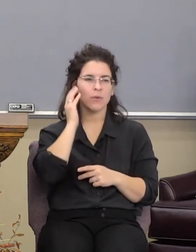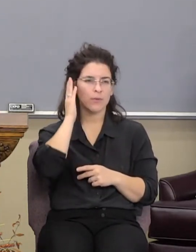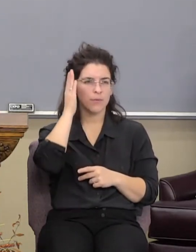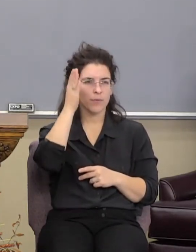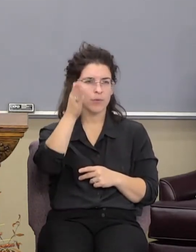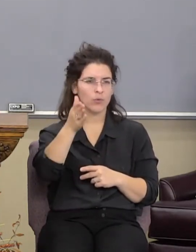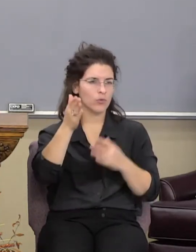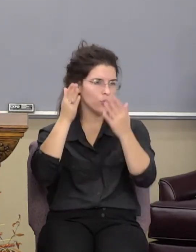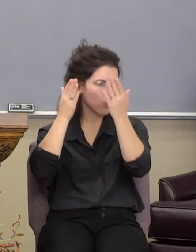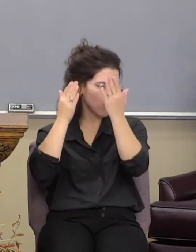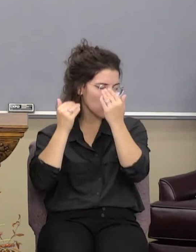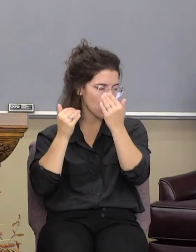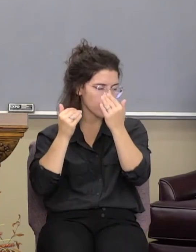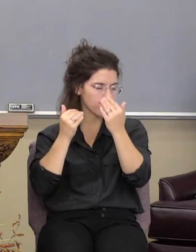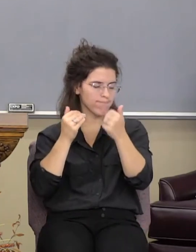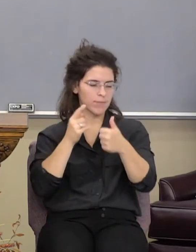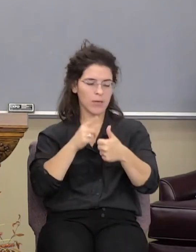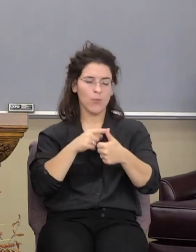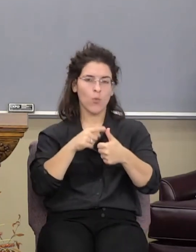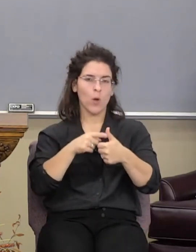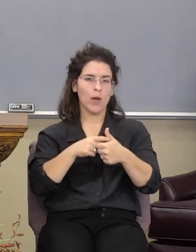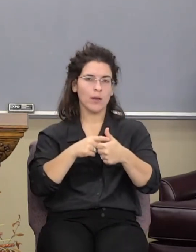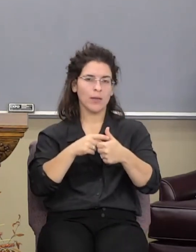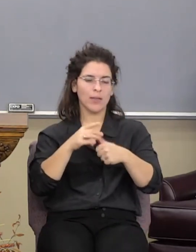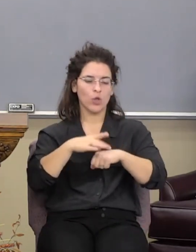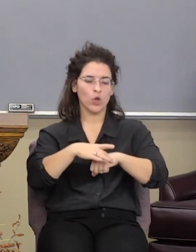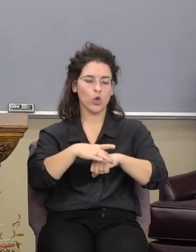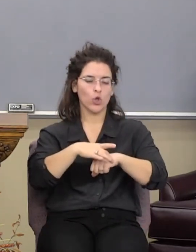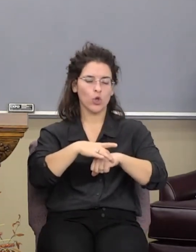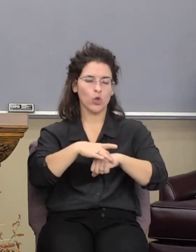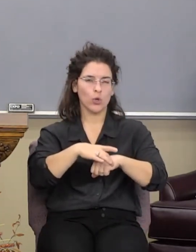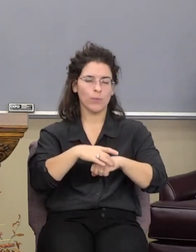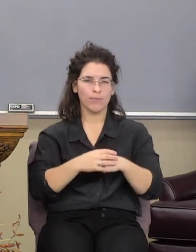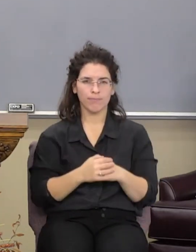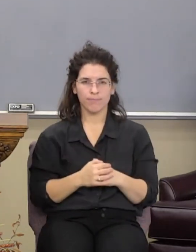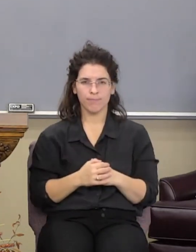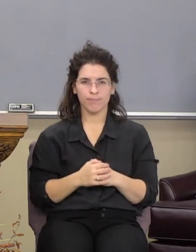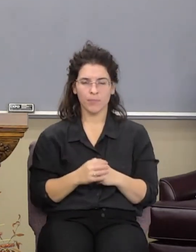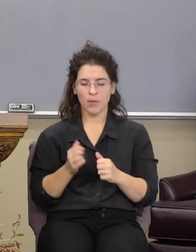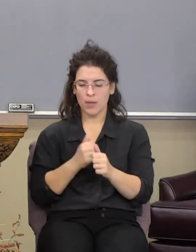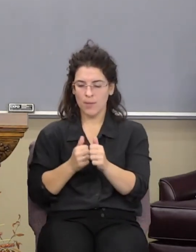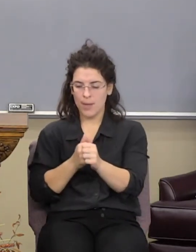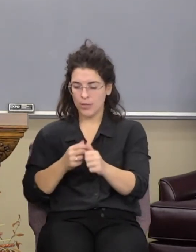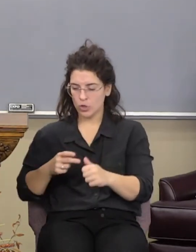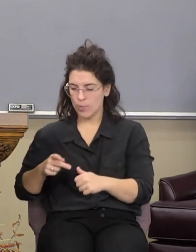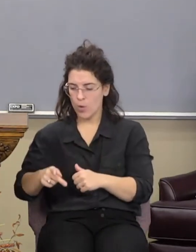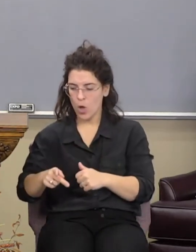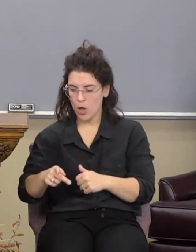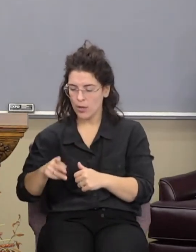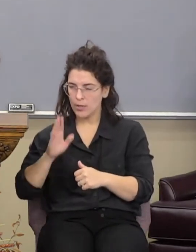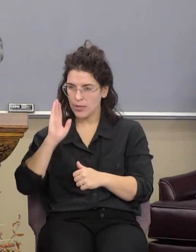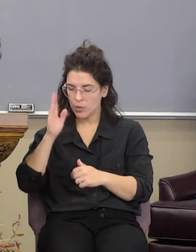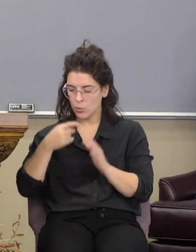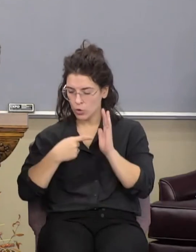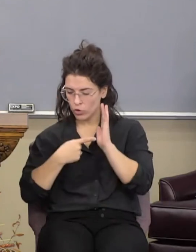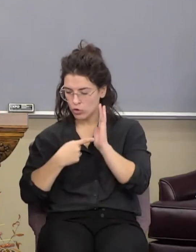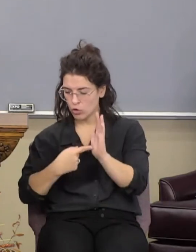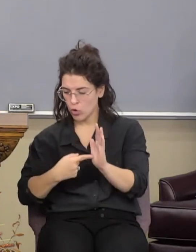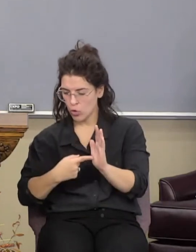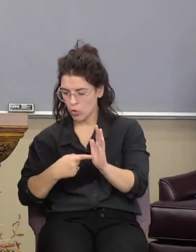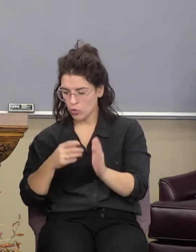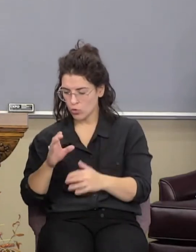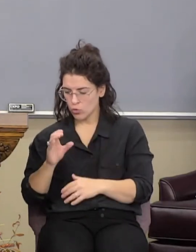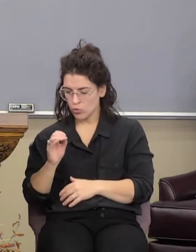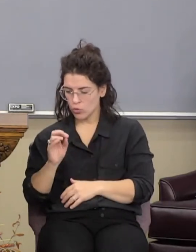future hope, number one, is the earth. The Apostle Paul, he's going to demonstrate,